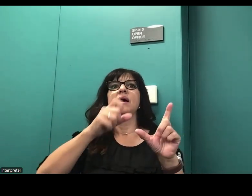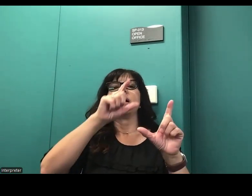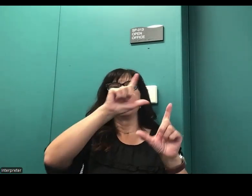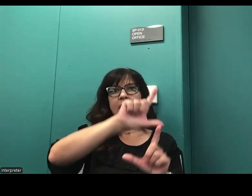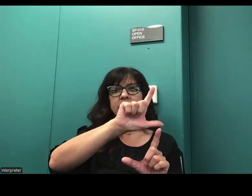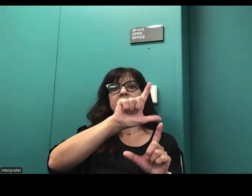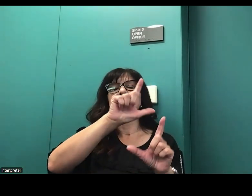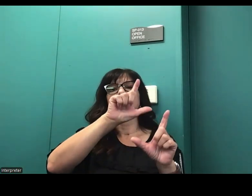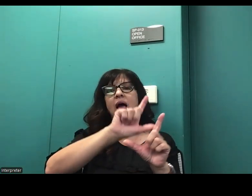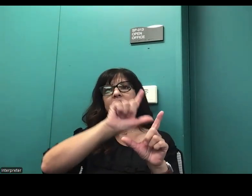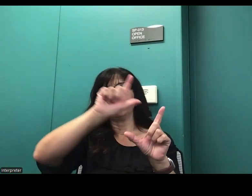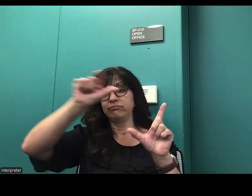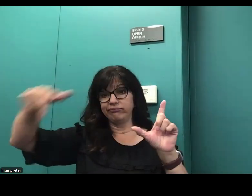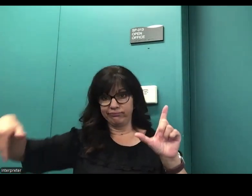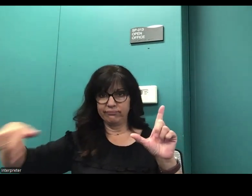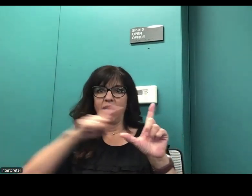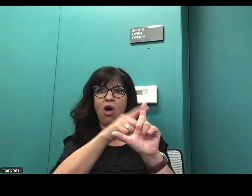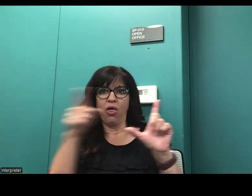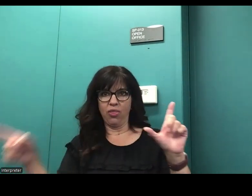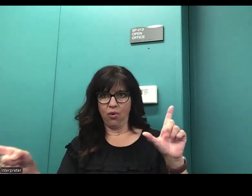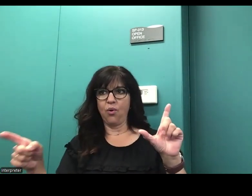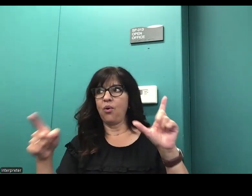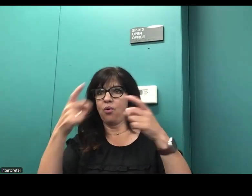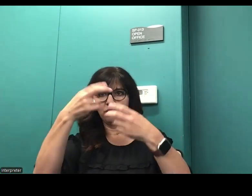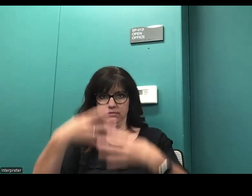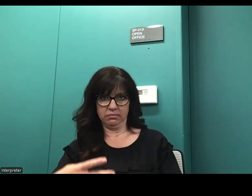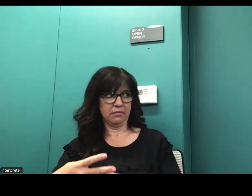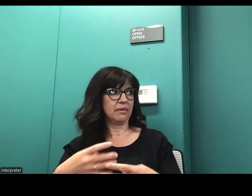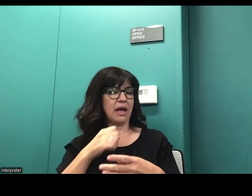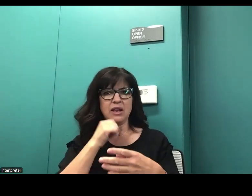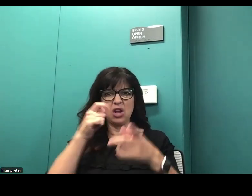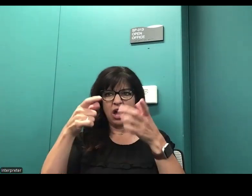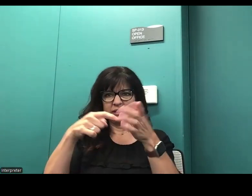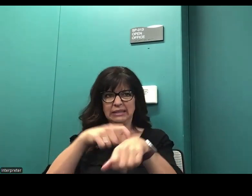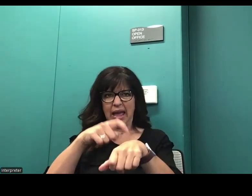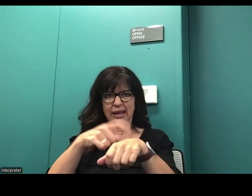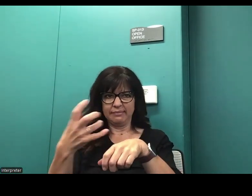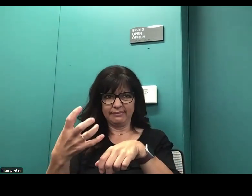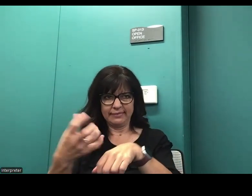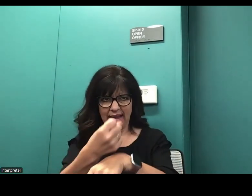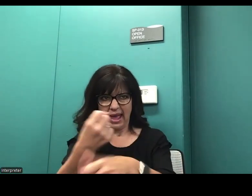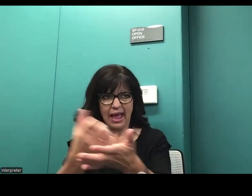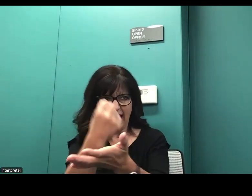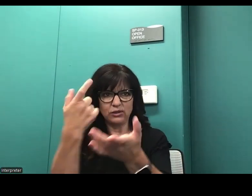bisexual, transgender, and queer. And I can't go into a lot of time of defining those, but